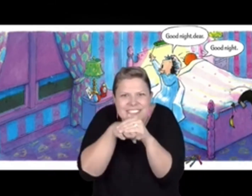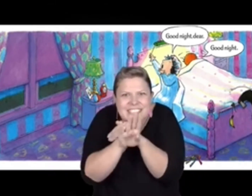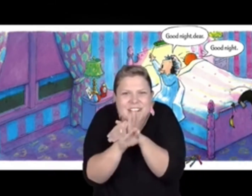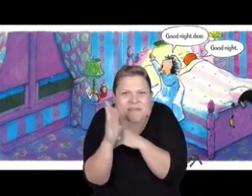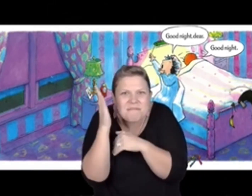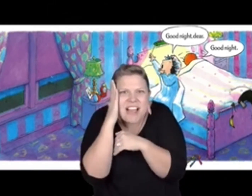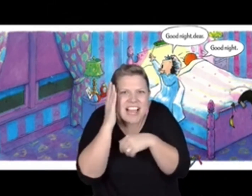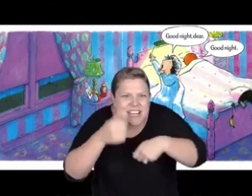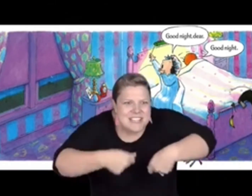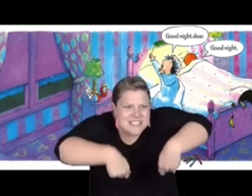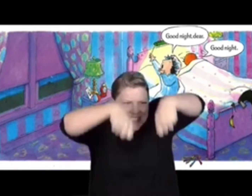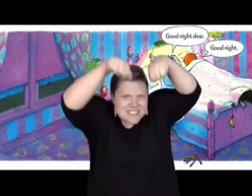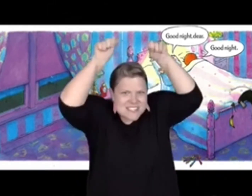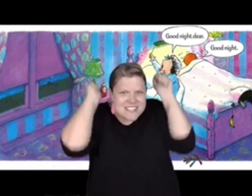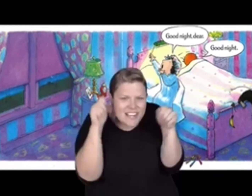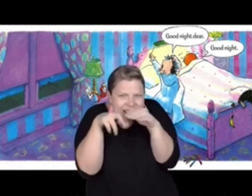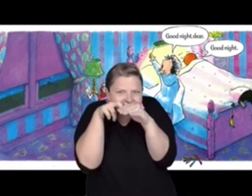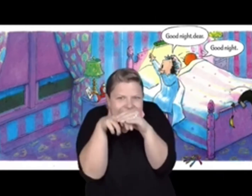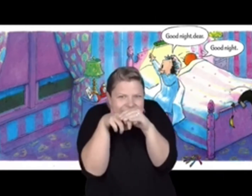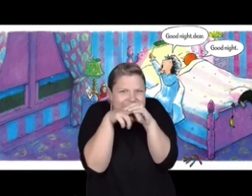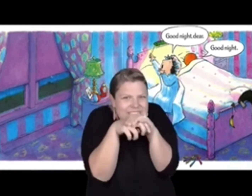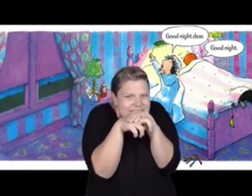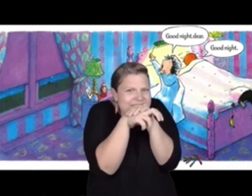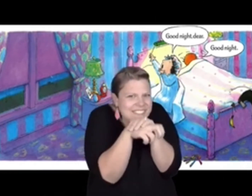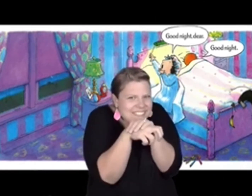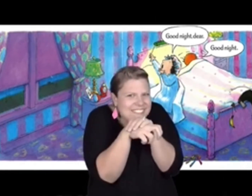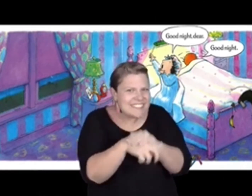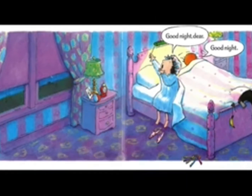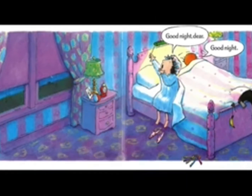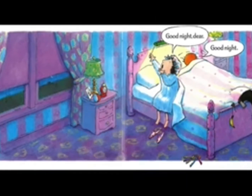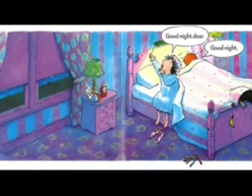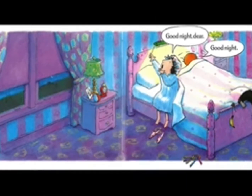snuck into the bed, under the covers.